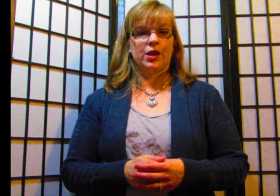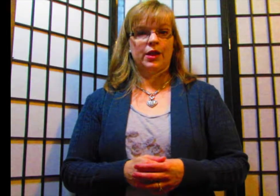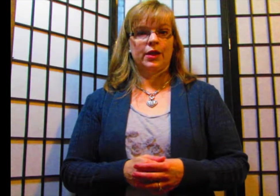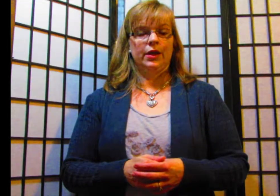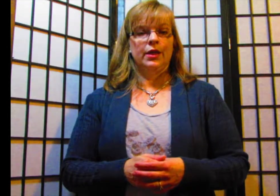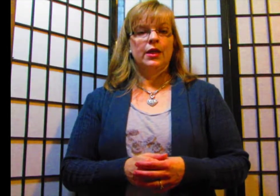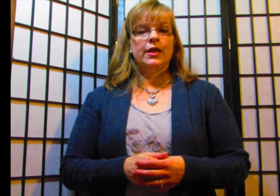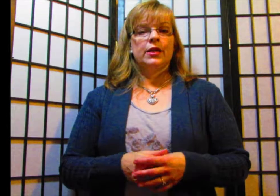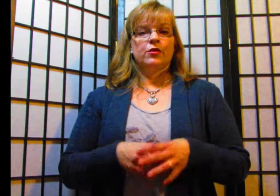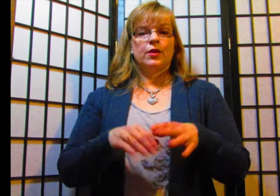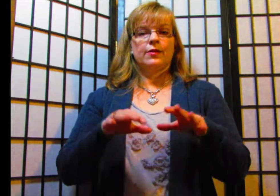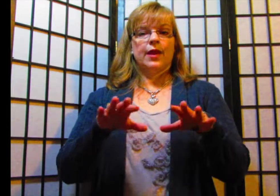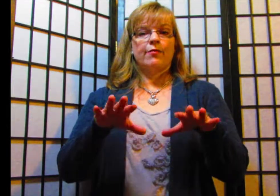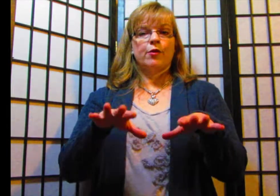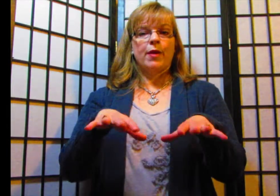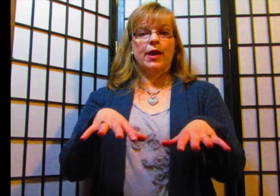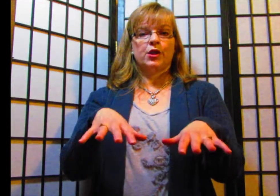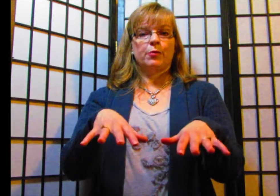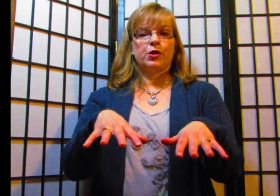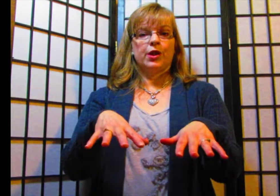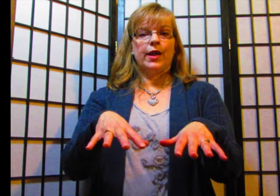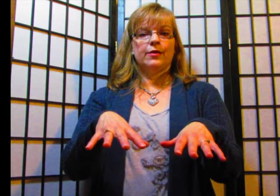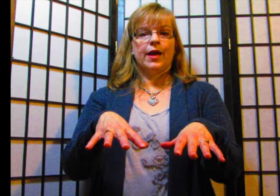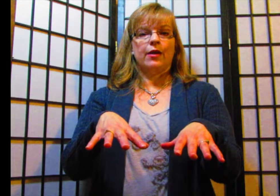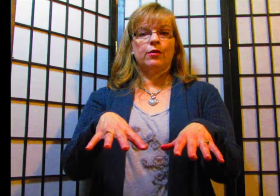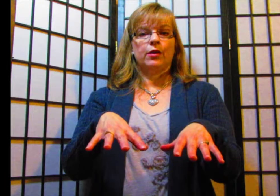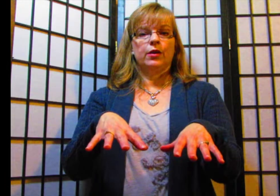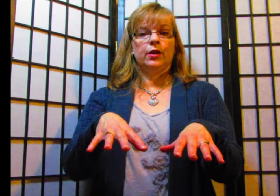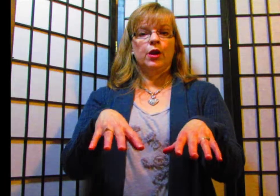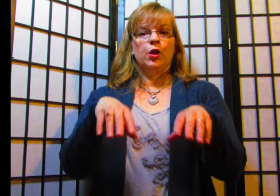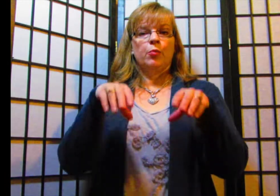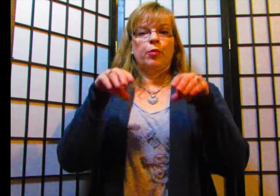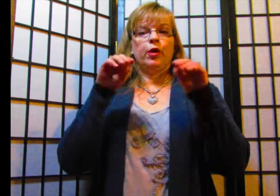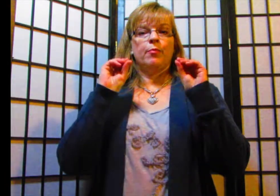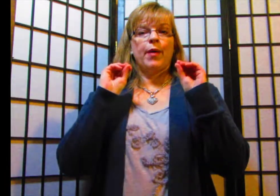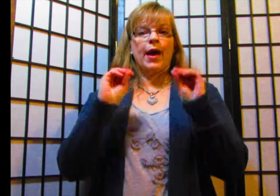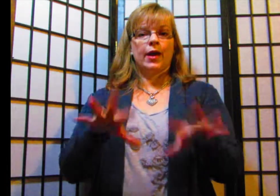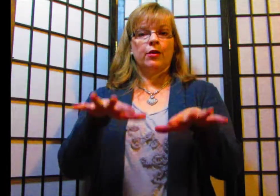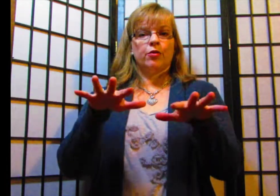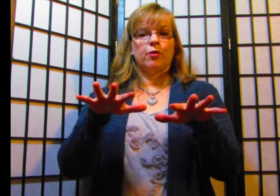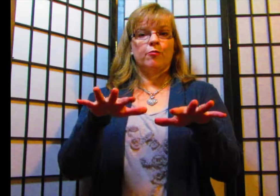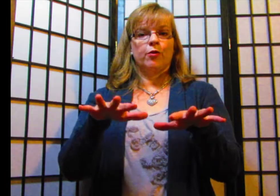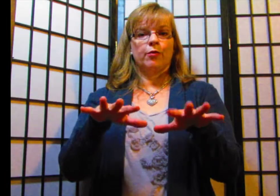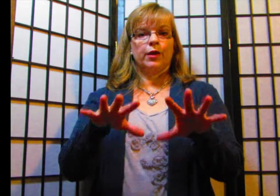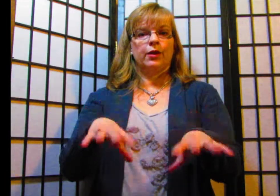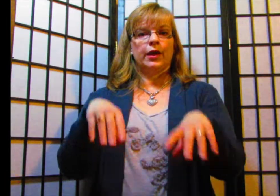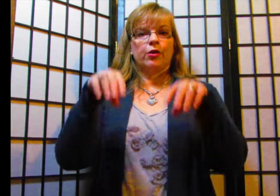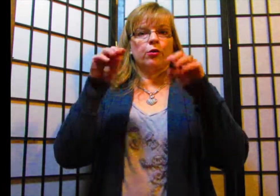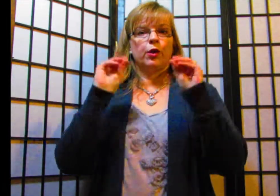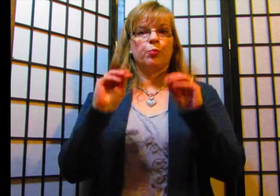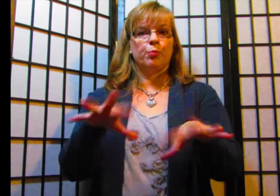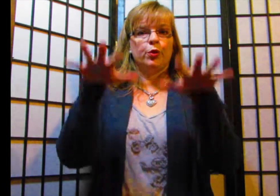magic. So the sign for magic, put your hands out, pull them back and throw them forward, like you're going